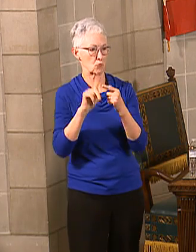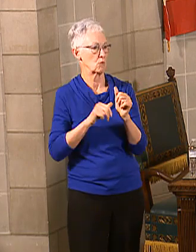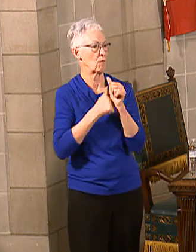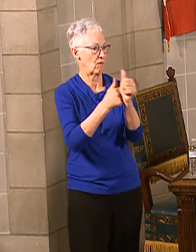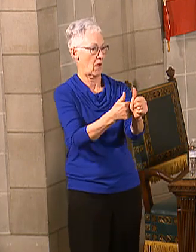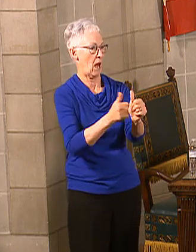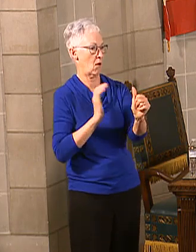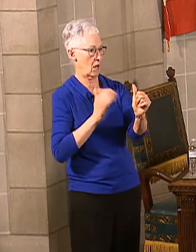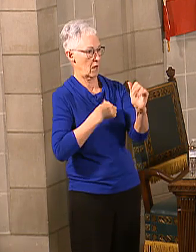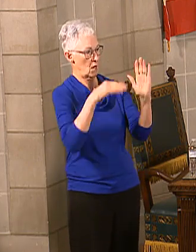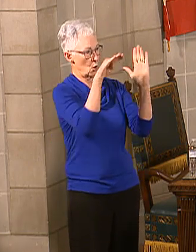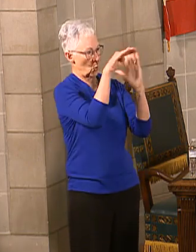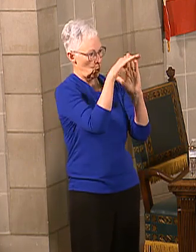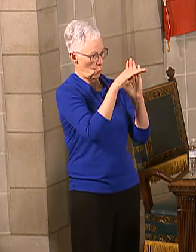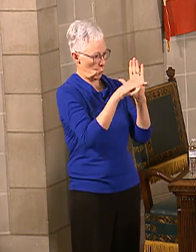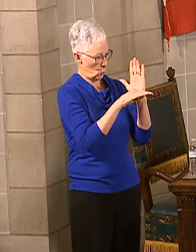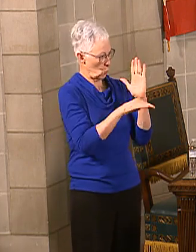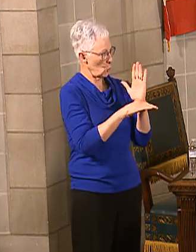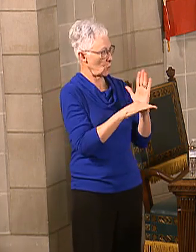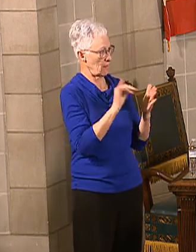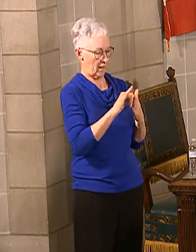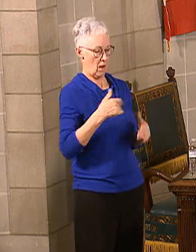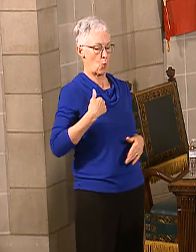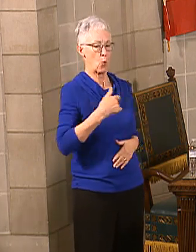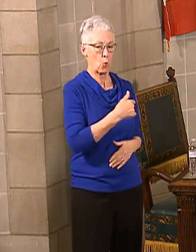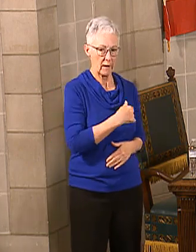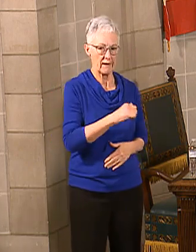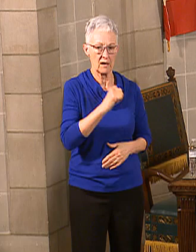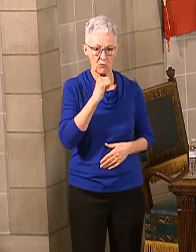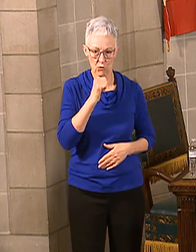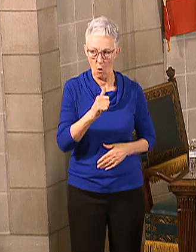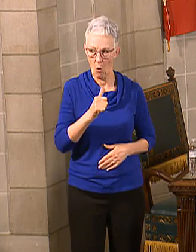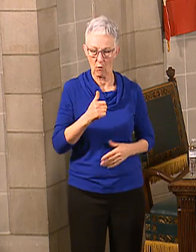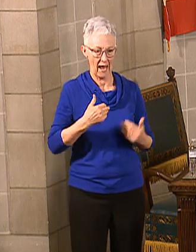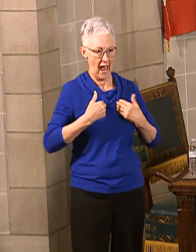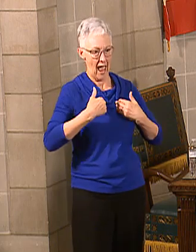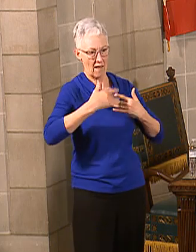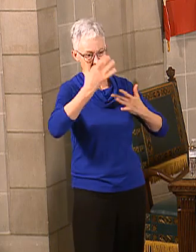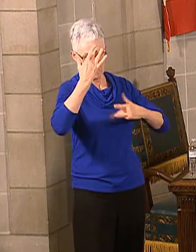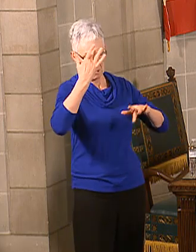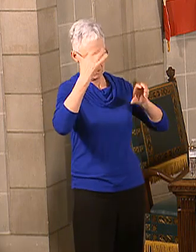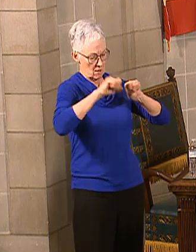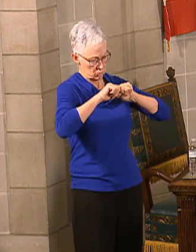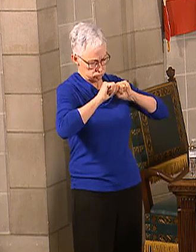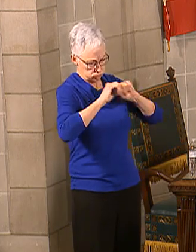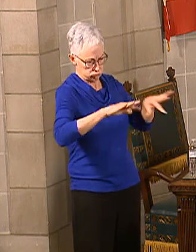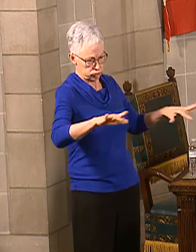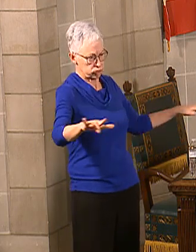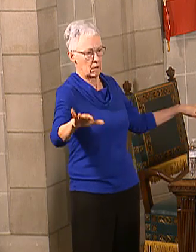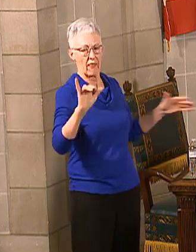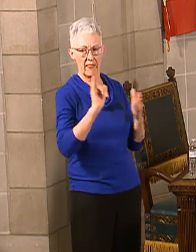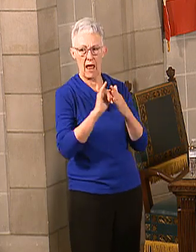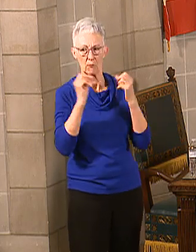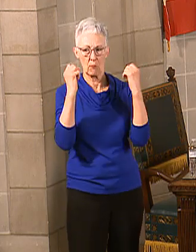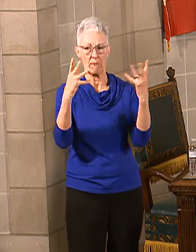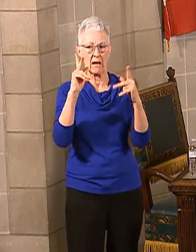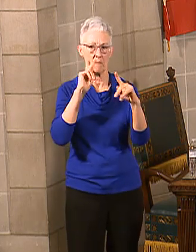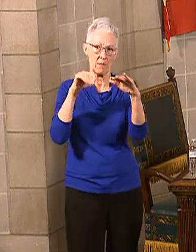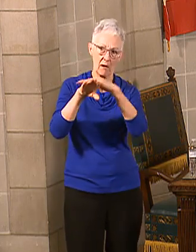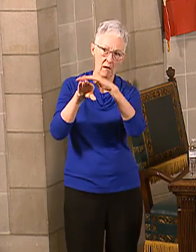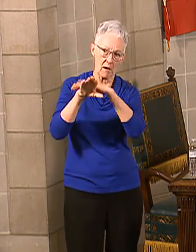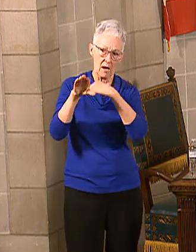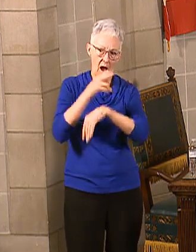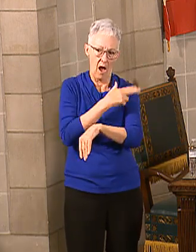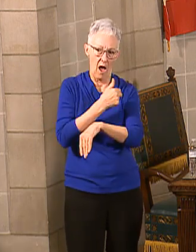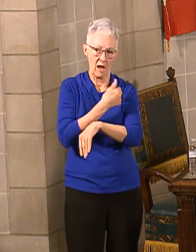systems, so that we're, taking care to comply by these guidelines so that we don't overwhelm the healthcare system. But our plan so far is about